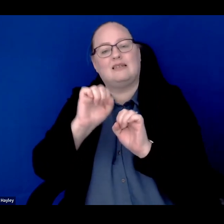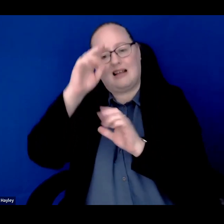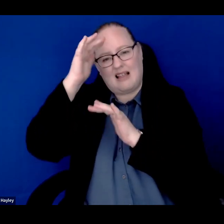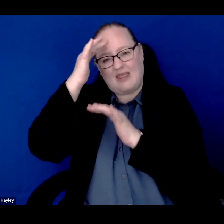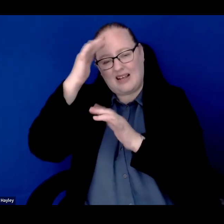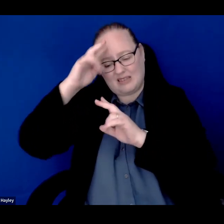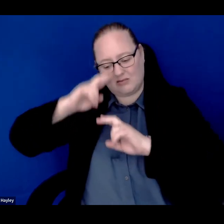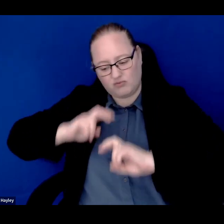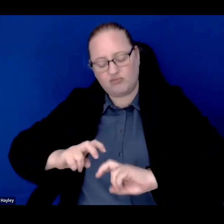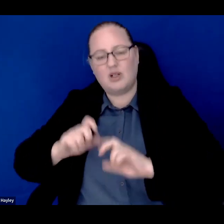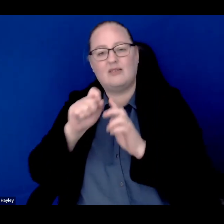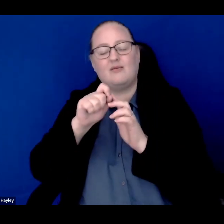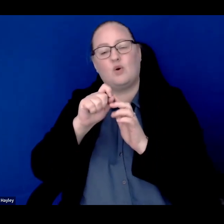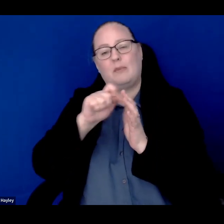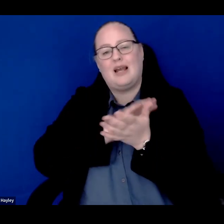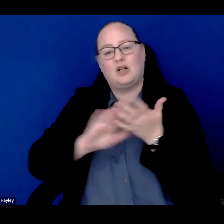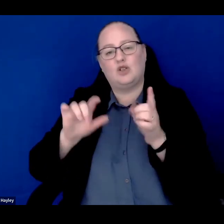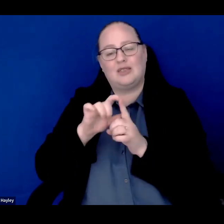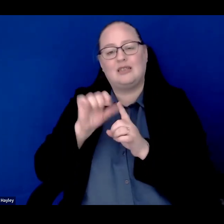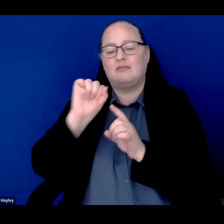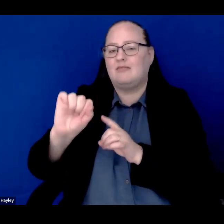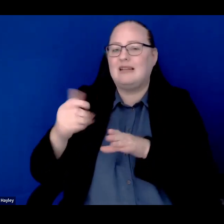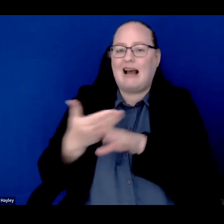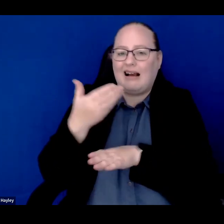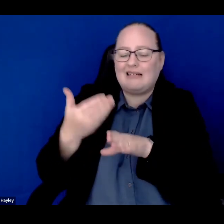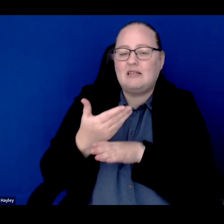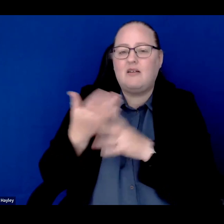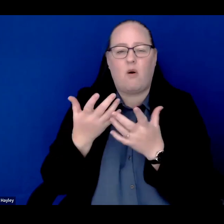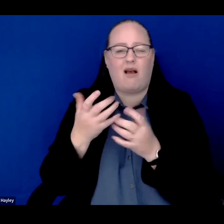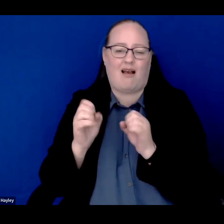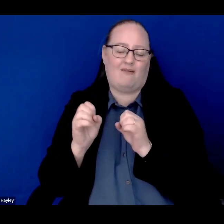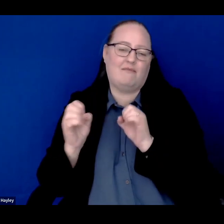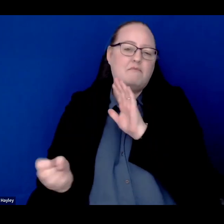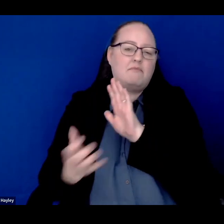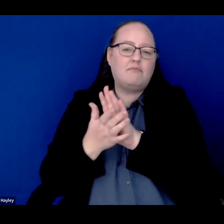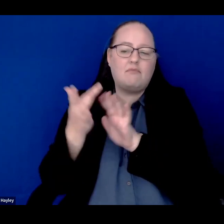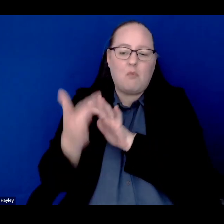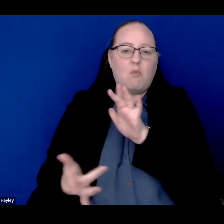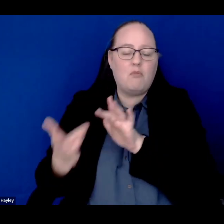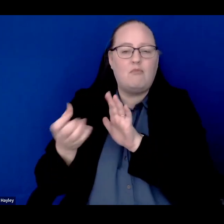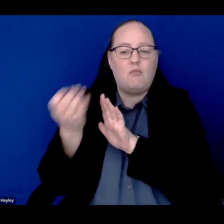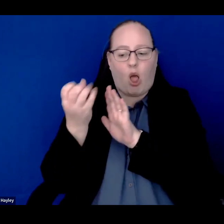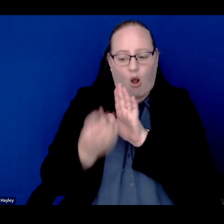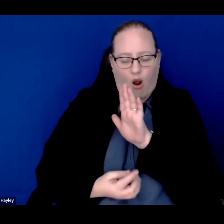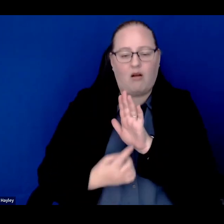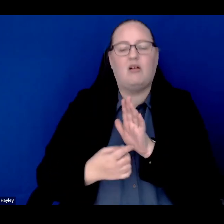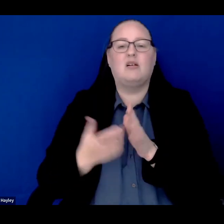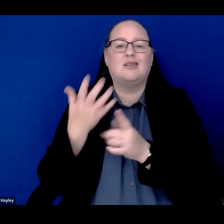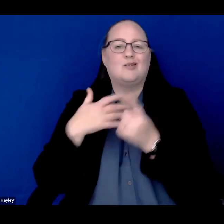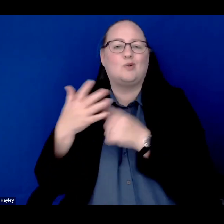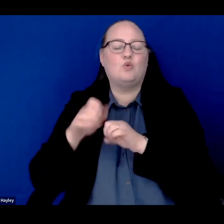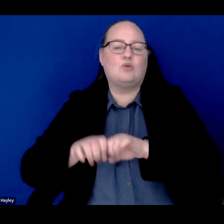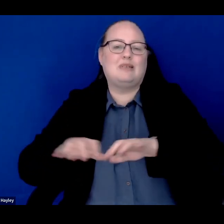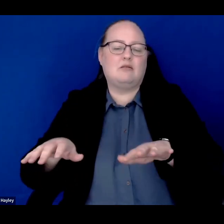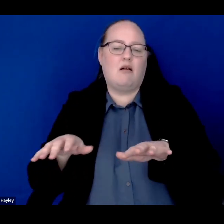Degrowth. You can find him active on his blog, on social media, and other outlets discussing so-called green growth